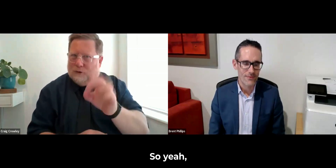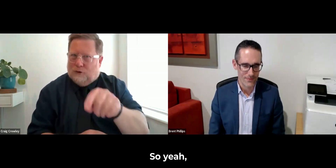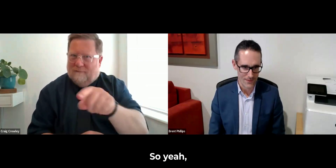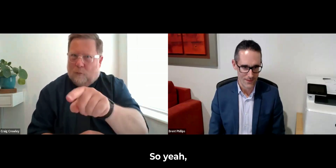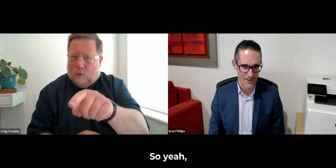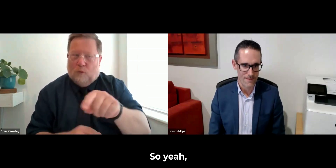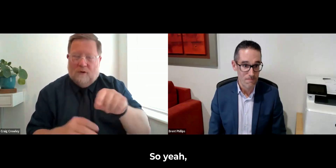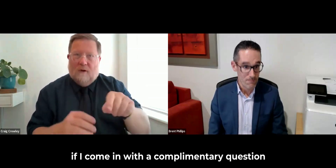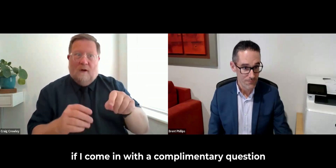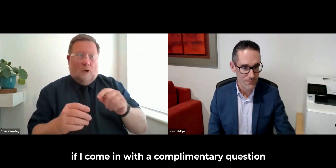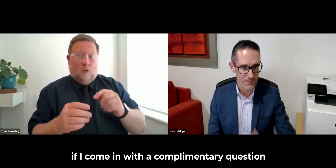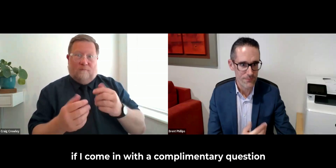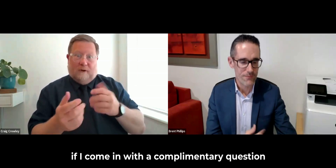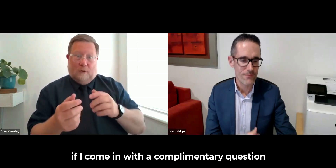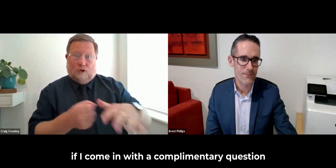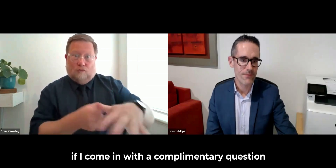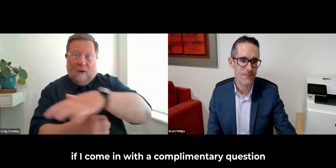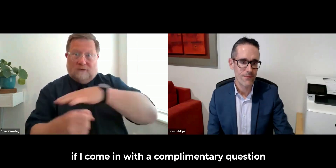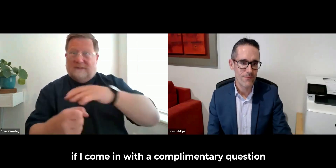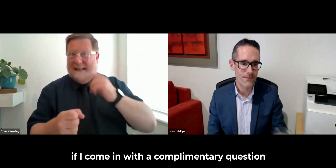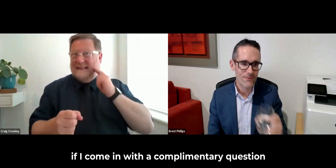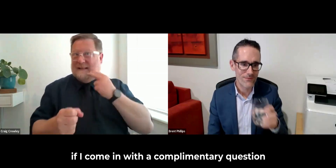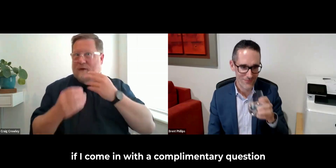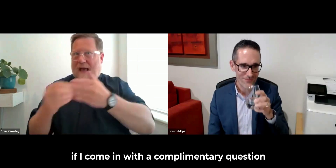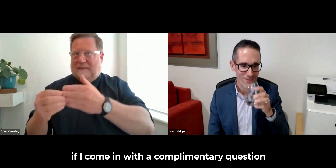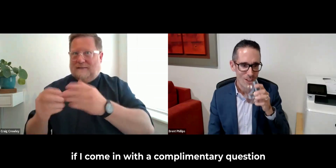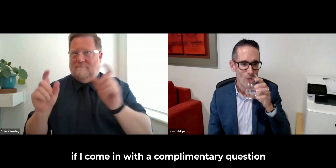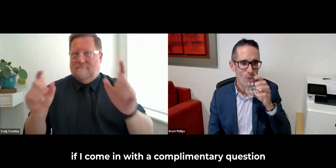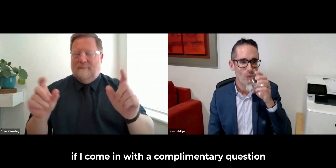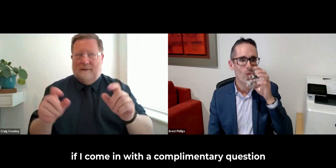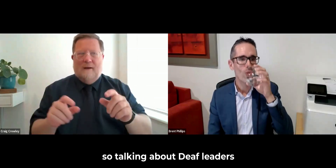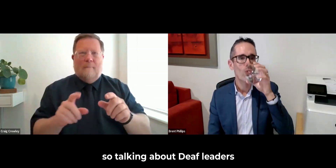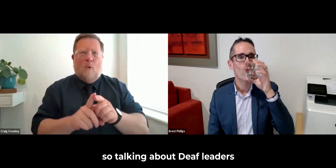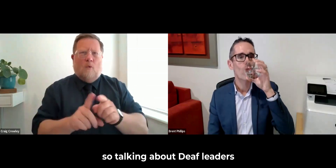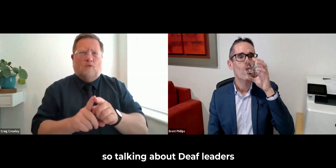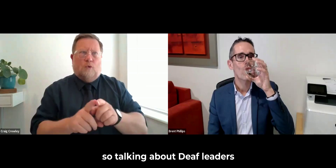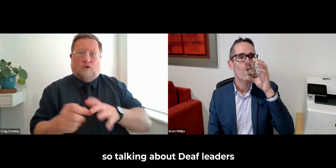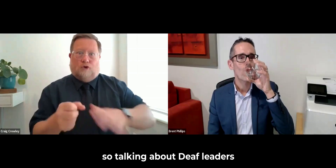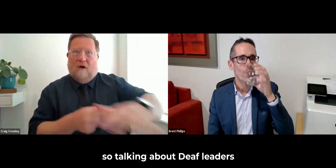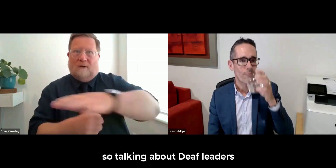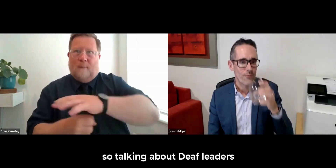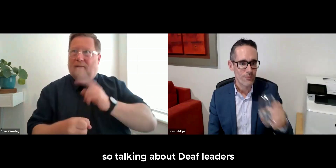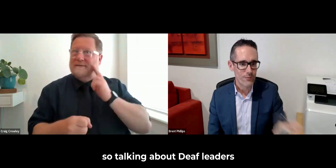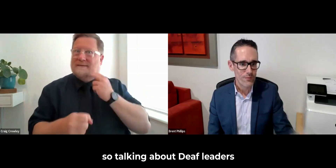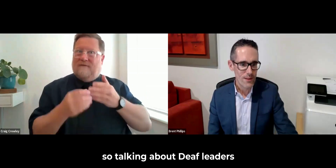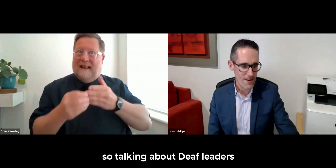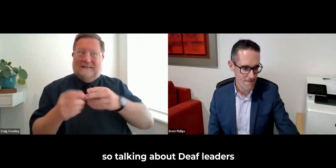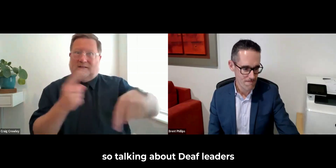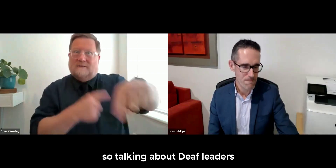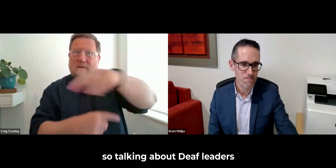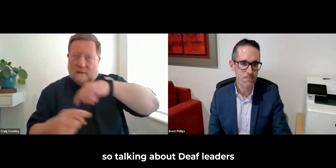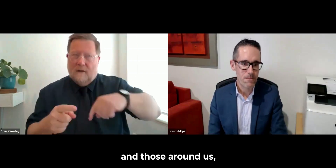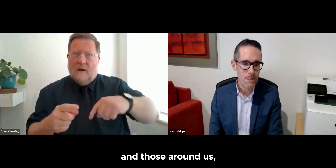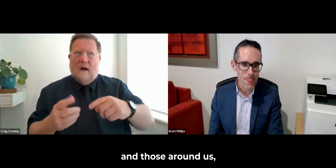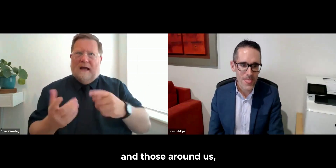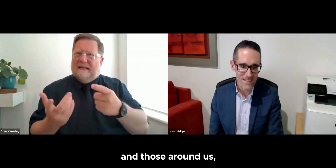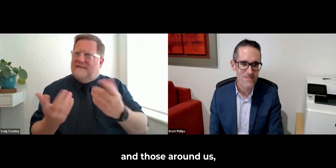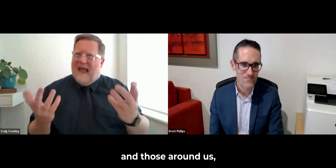So yeah, if I come in with a complementary question, so talking about deaf leaders and